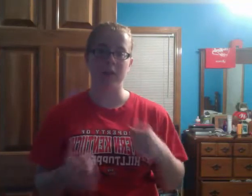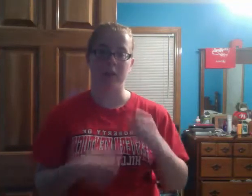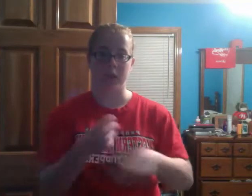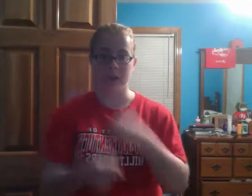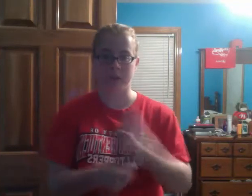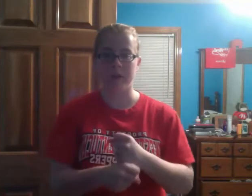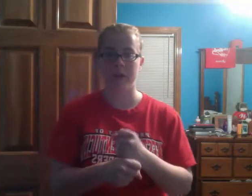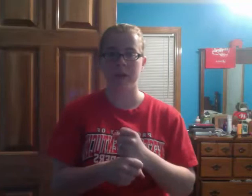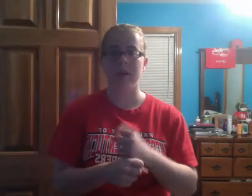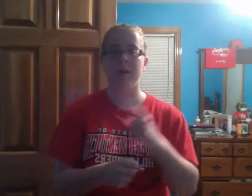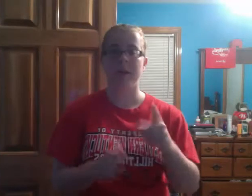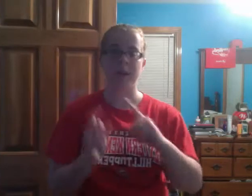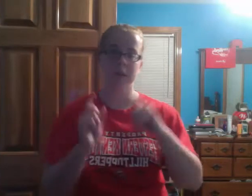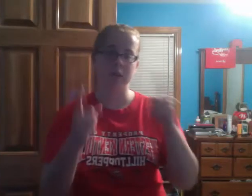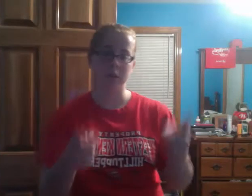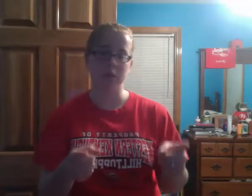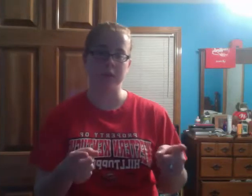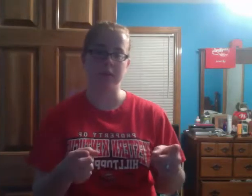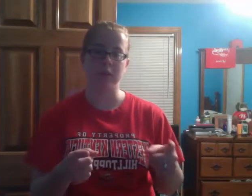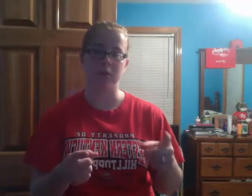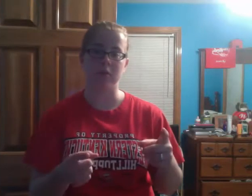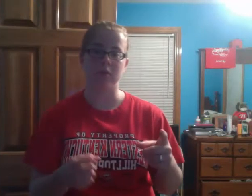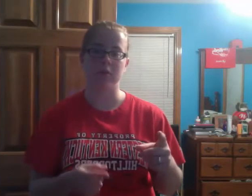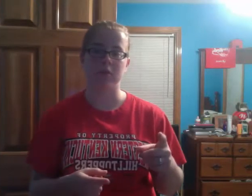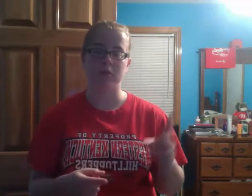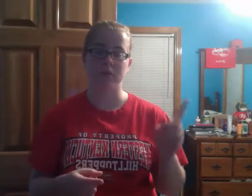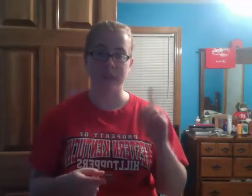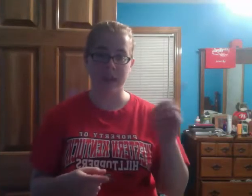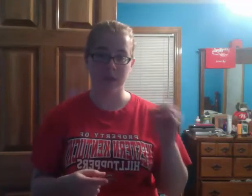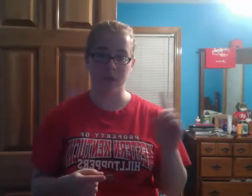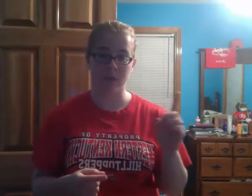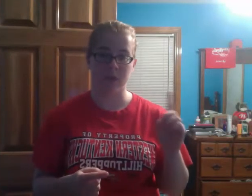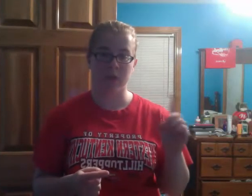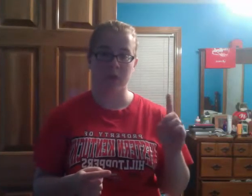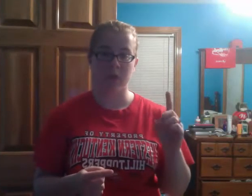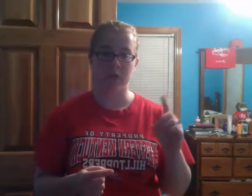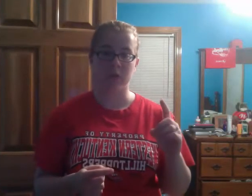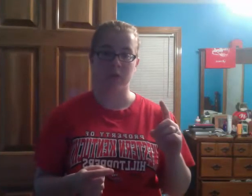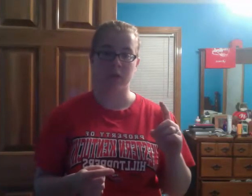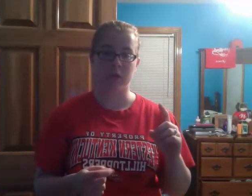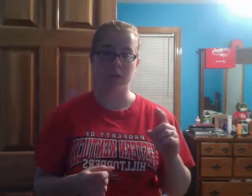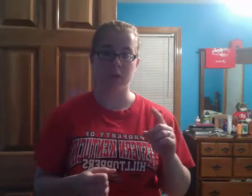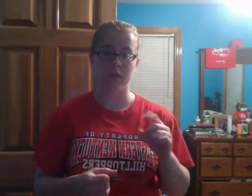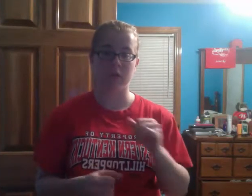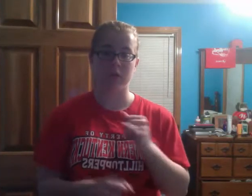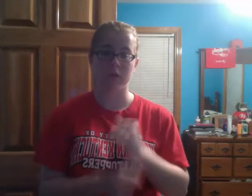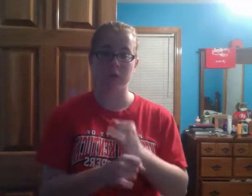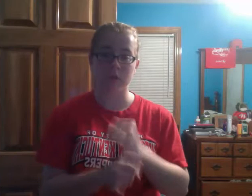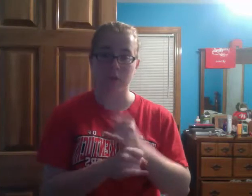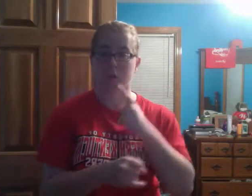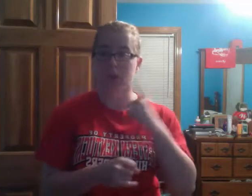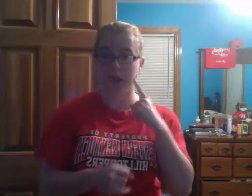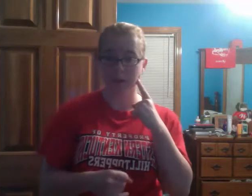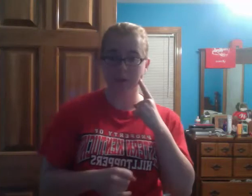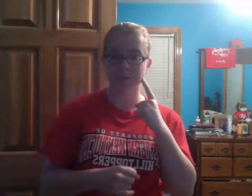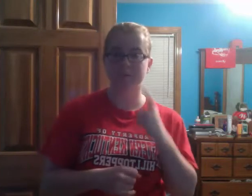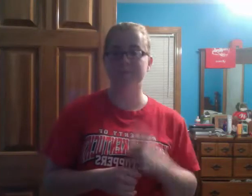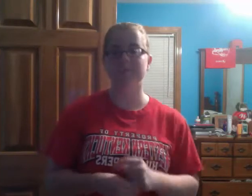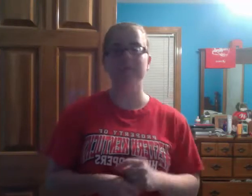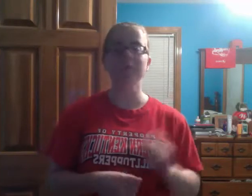year he's going to Danville to the school for the deaf,